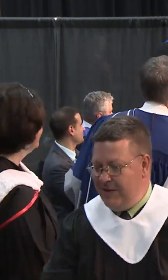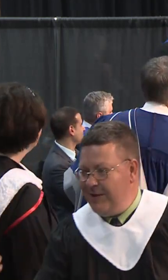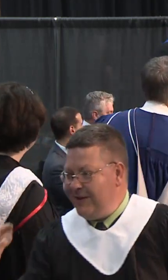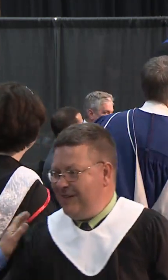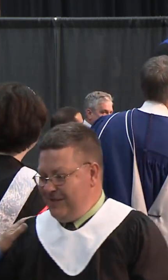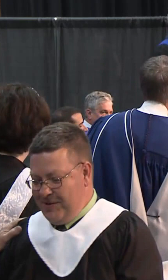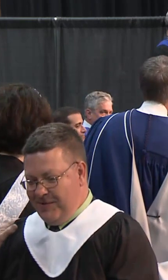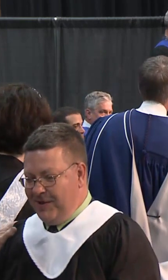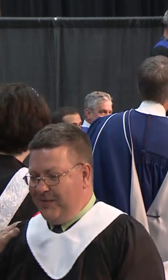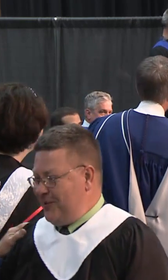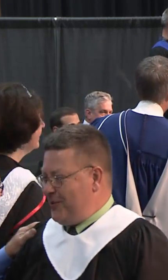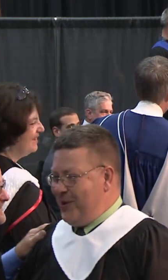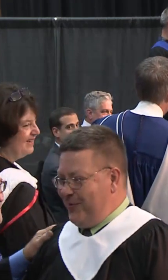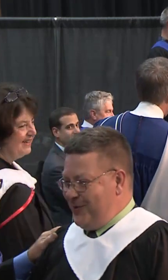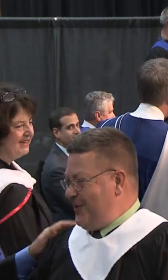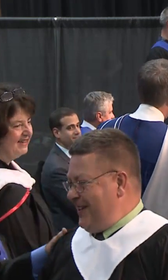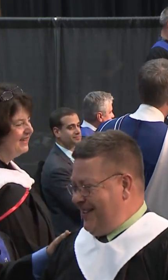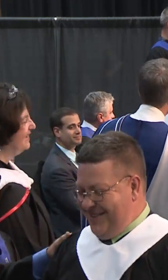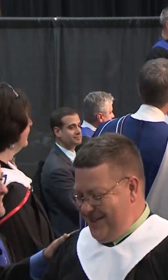Good morning.